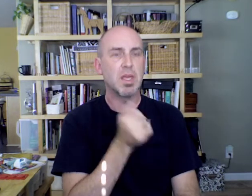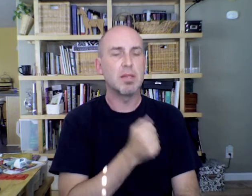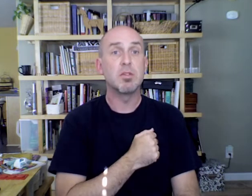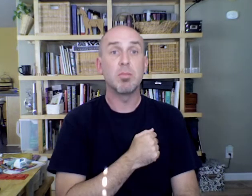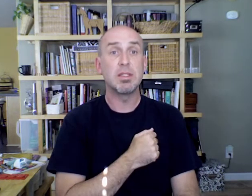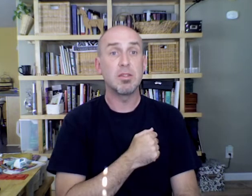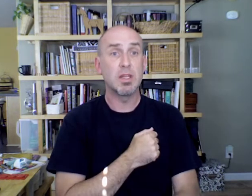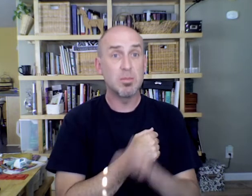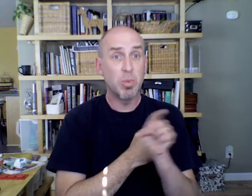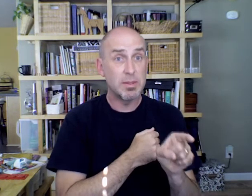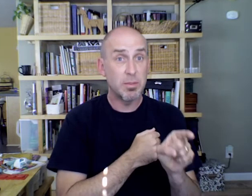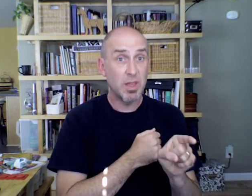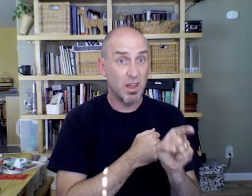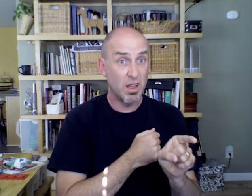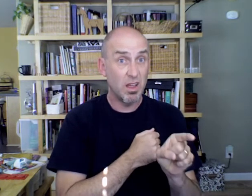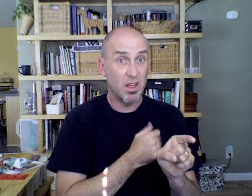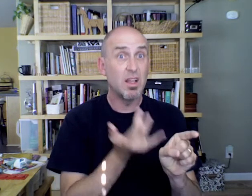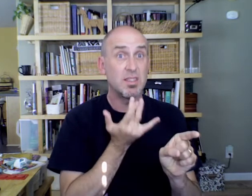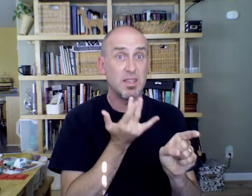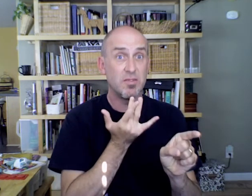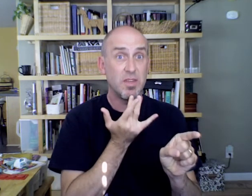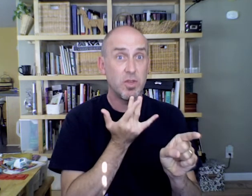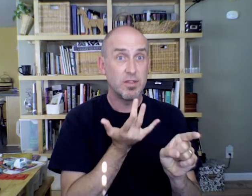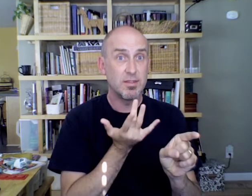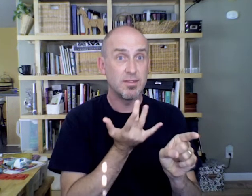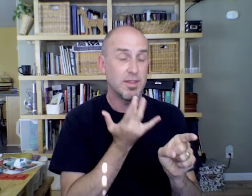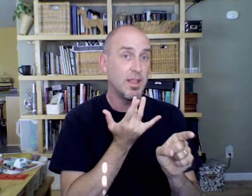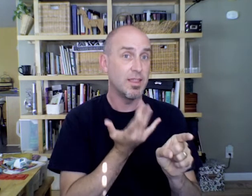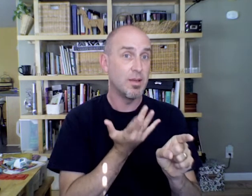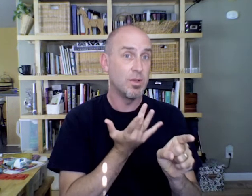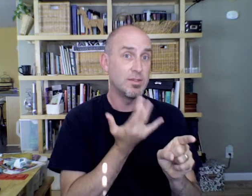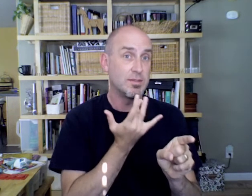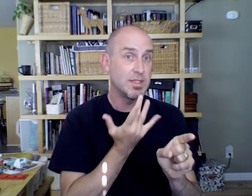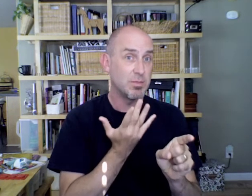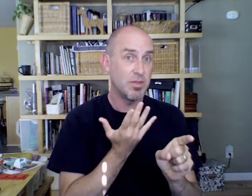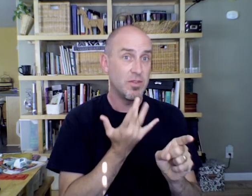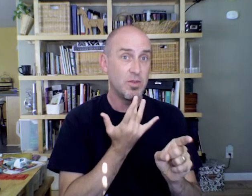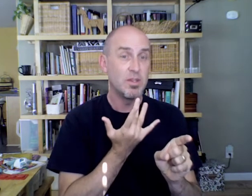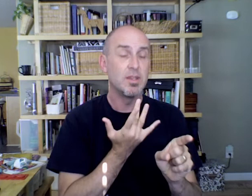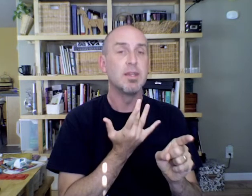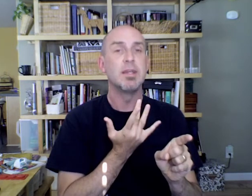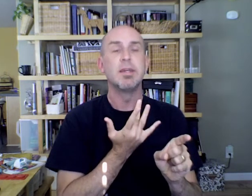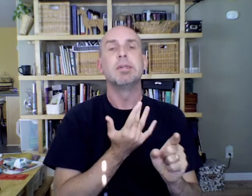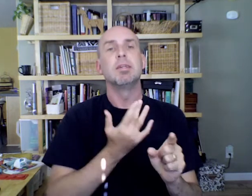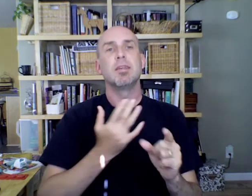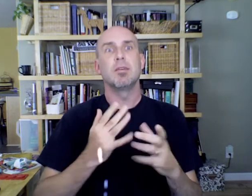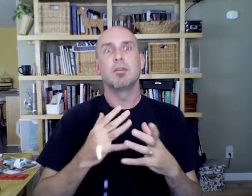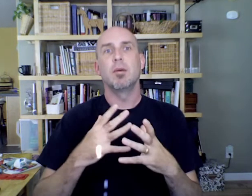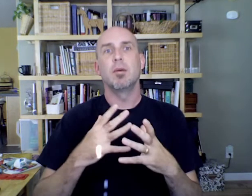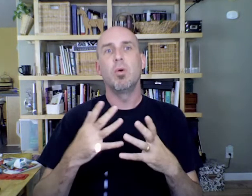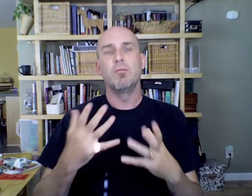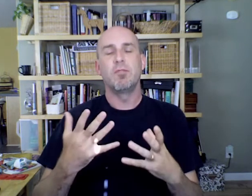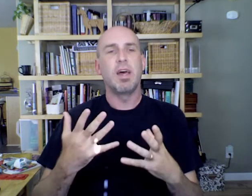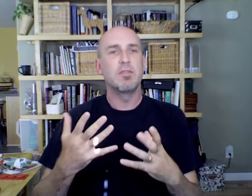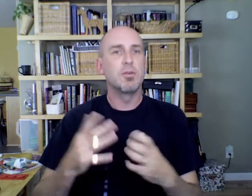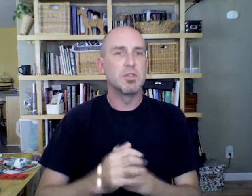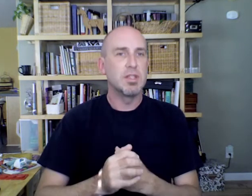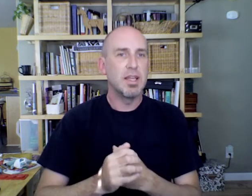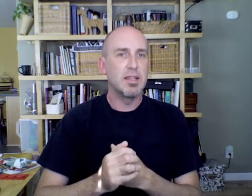so you might see your kids point something. Oh, say favorite. I like that one. That's my favorite. A more emphatic version of that that's